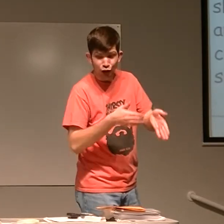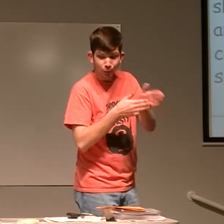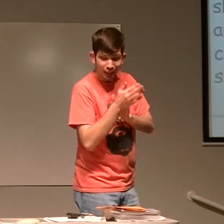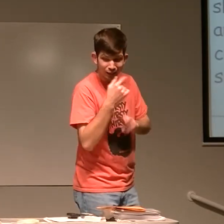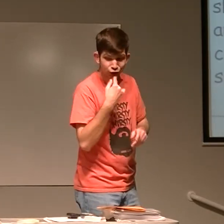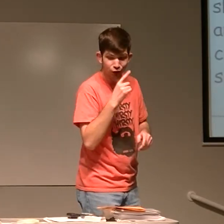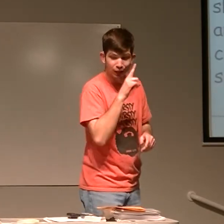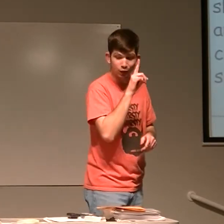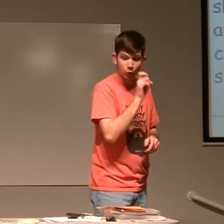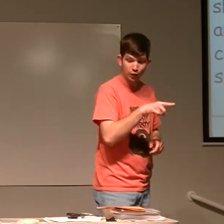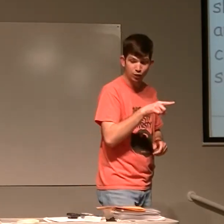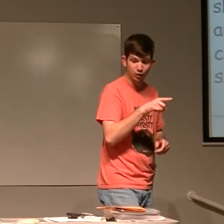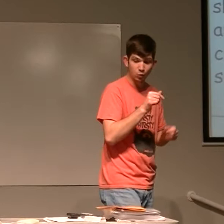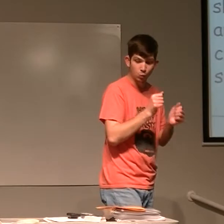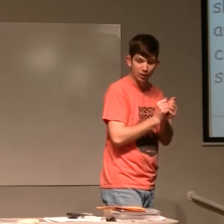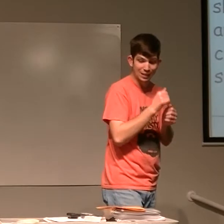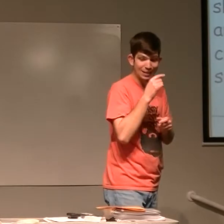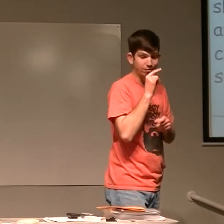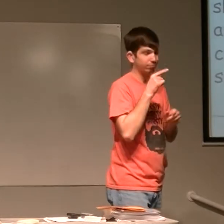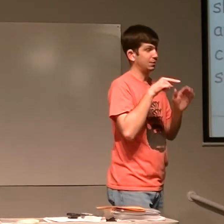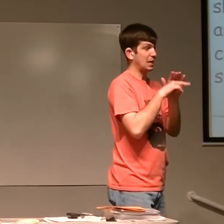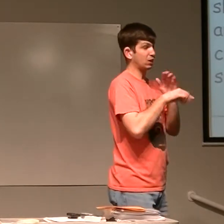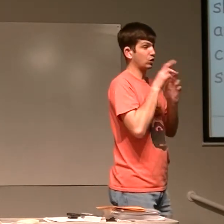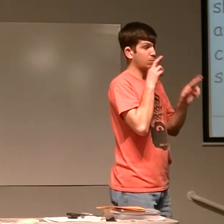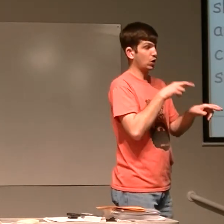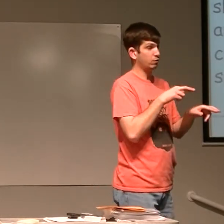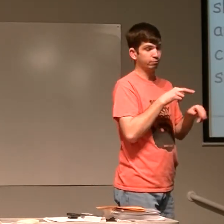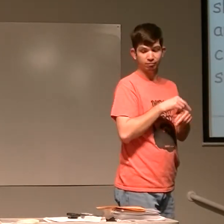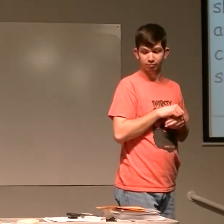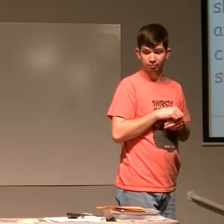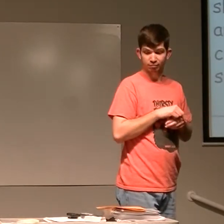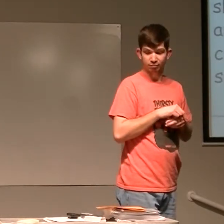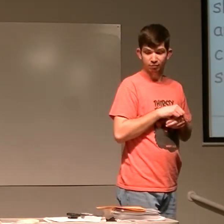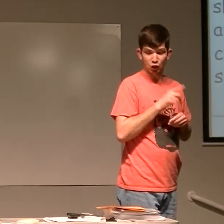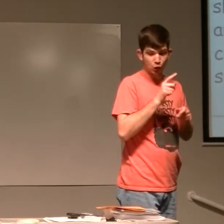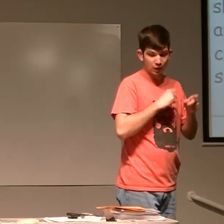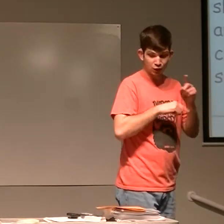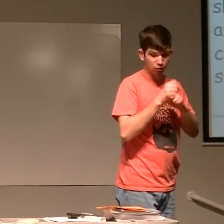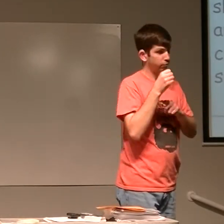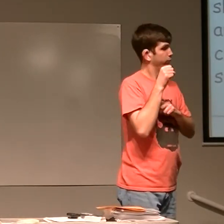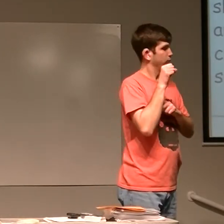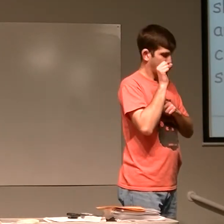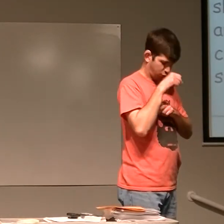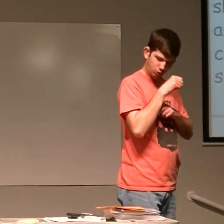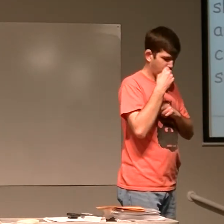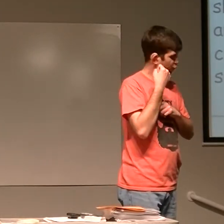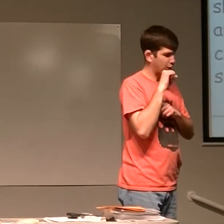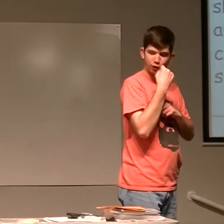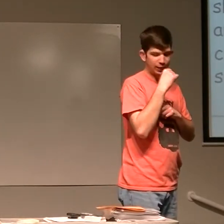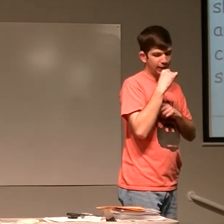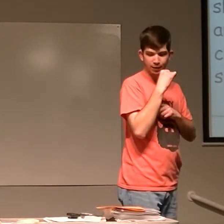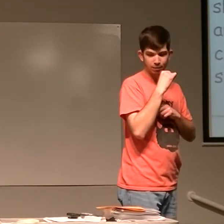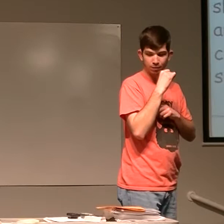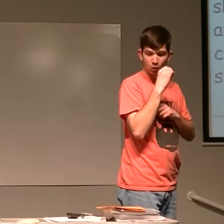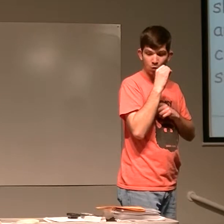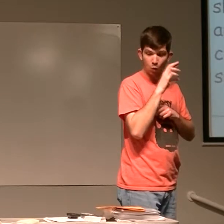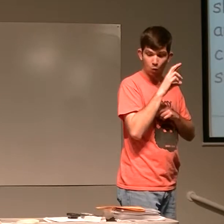To answer a question with a negative response, you could shake your head